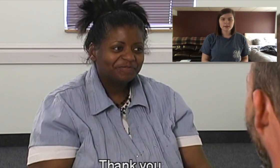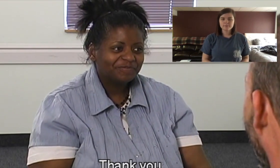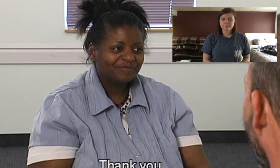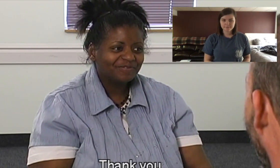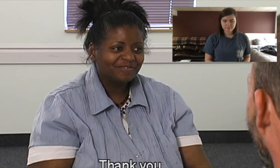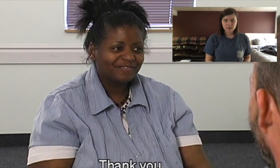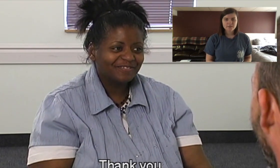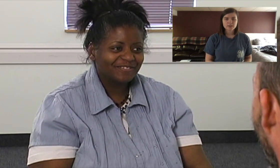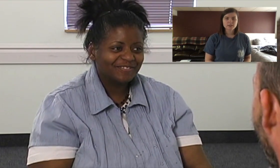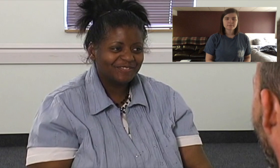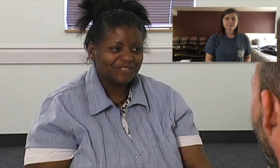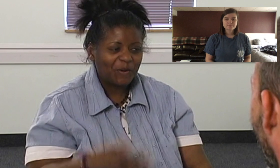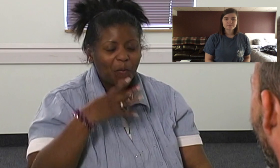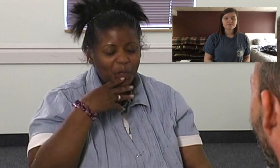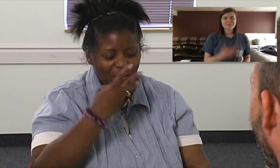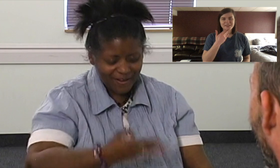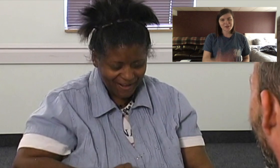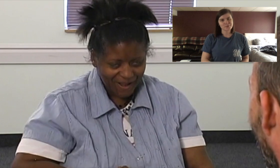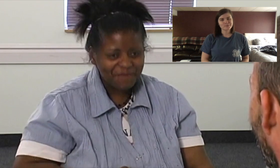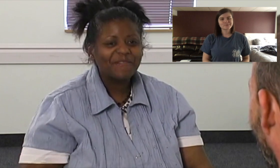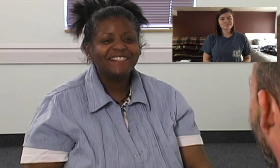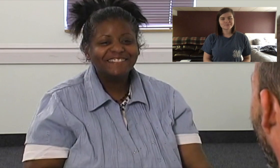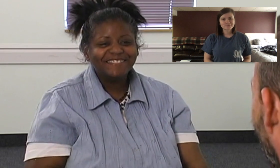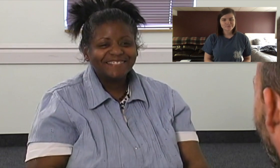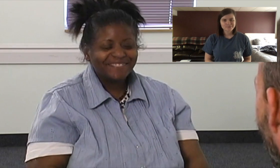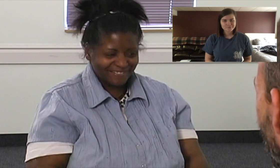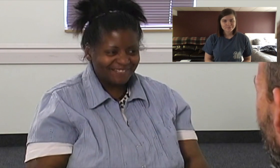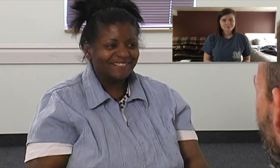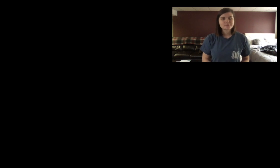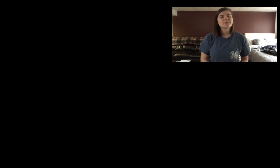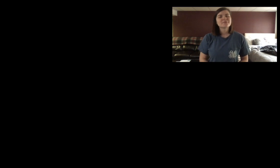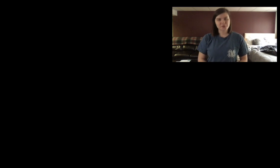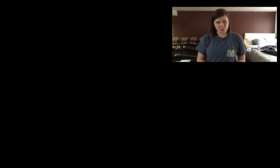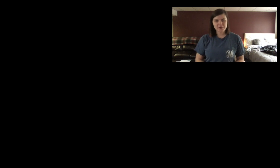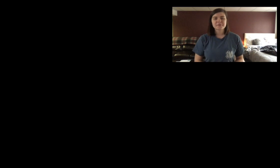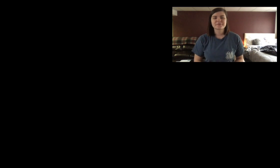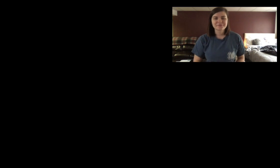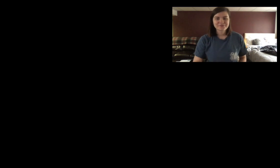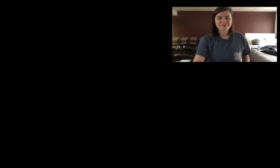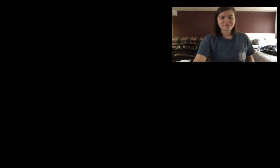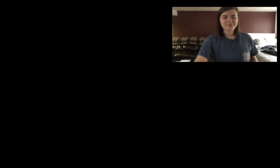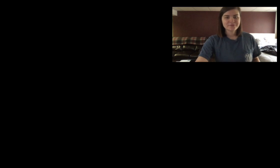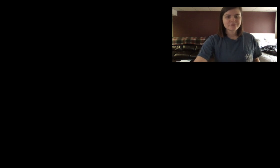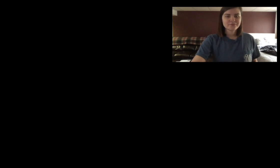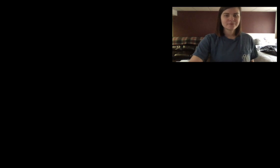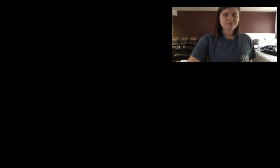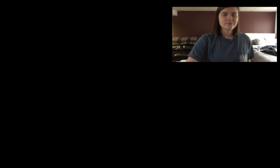All right. Perfect. Thank you. You're welcome.